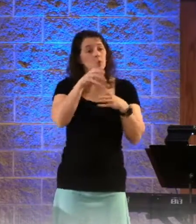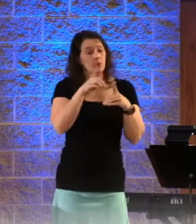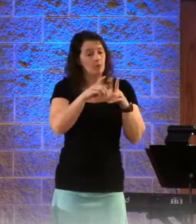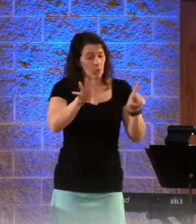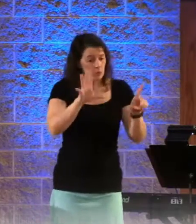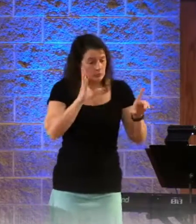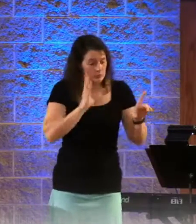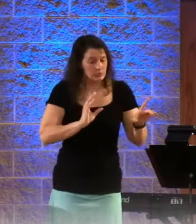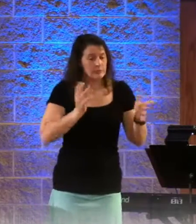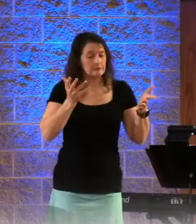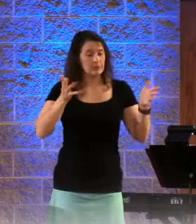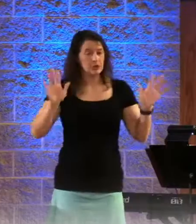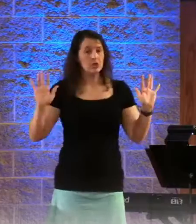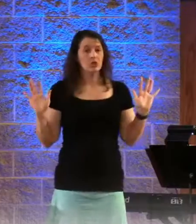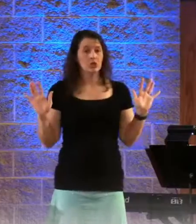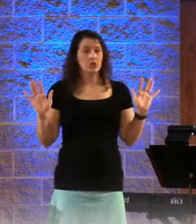divorced,